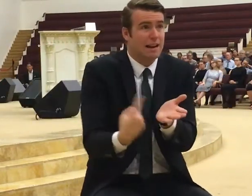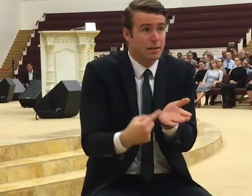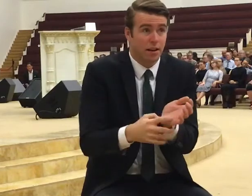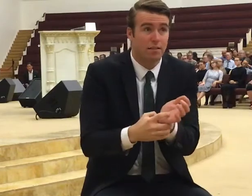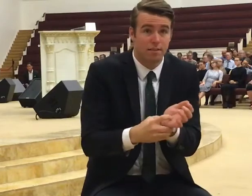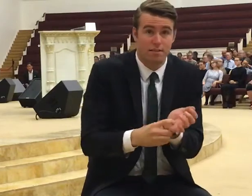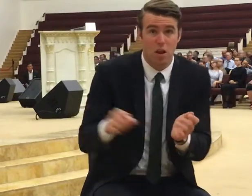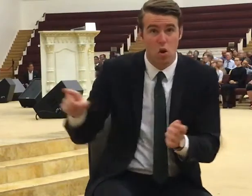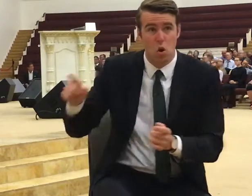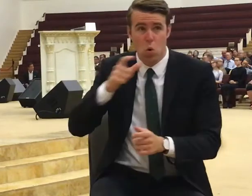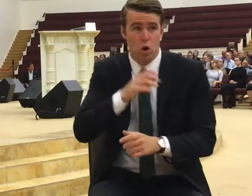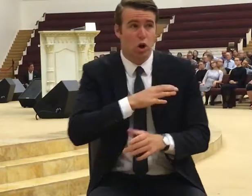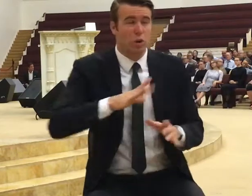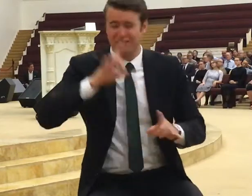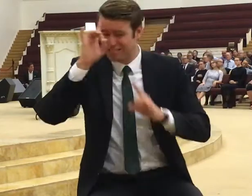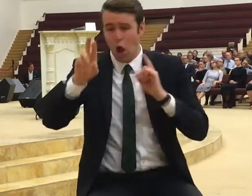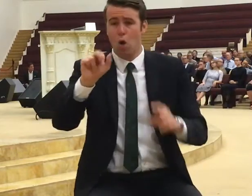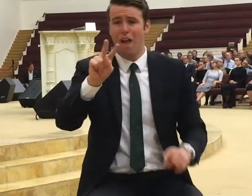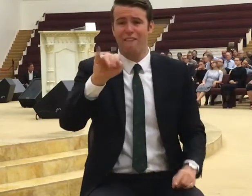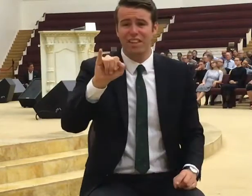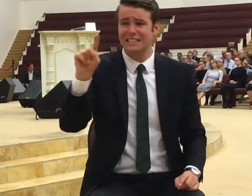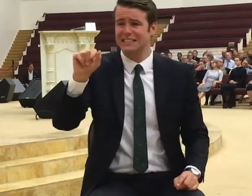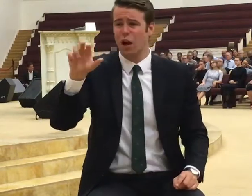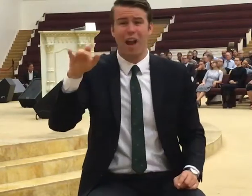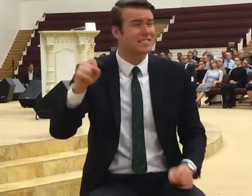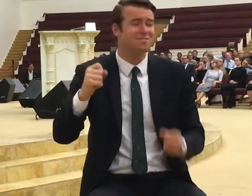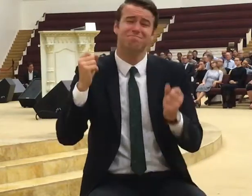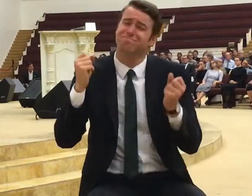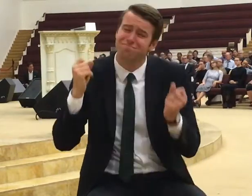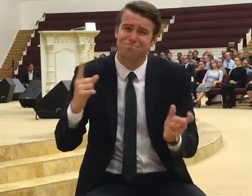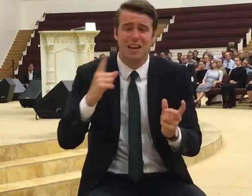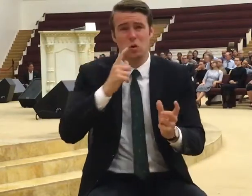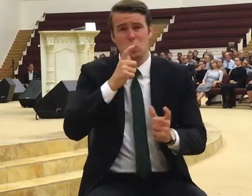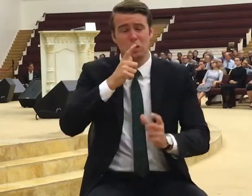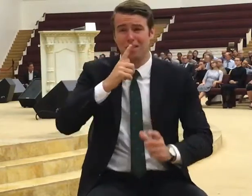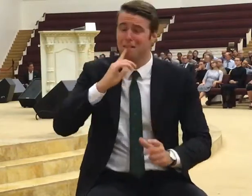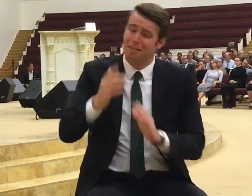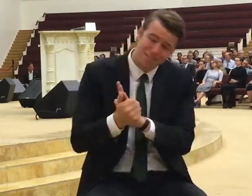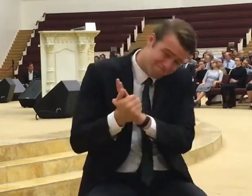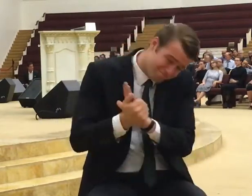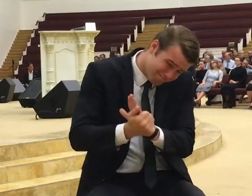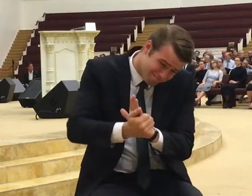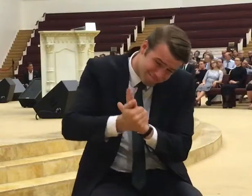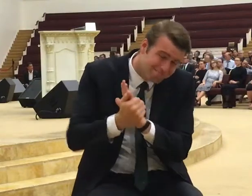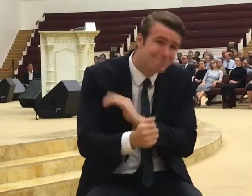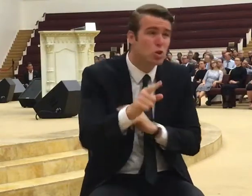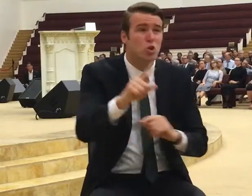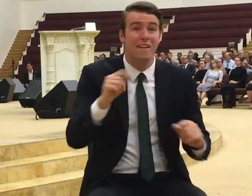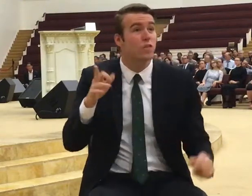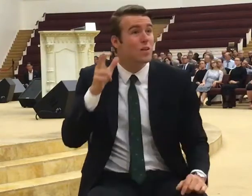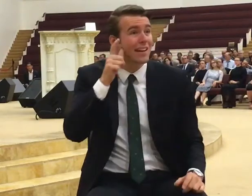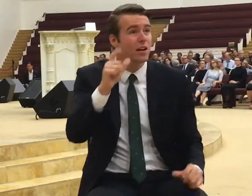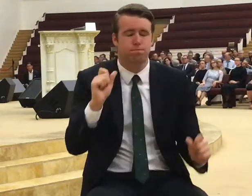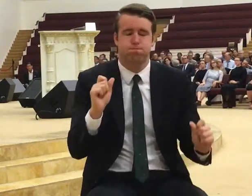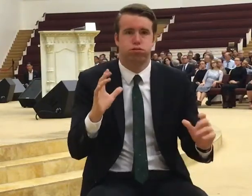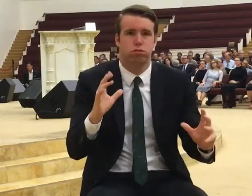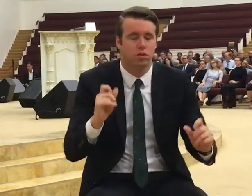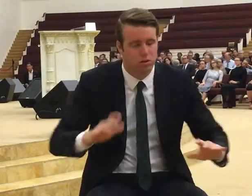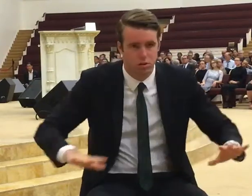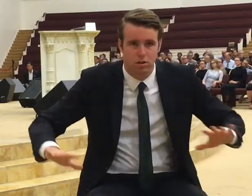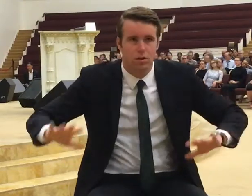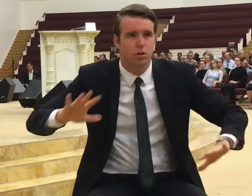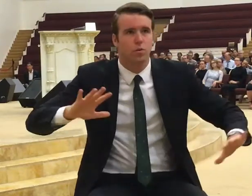apologetics, the Ravi Zachariases. I could go down a list of people that would blow your mind with their